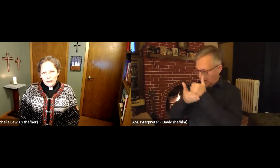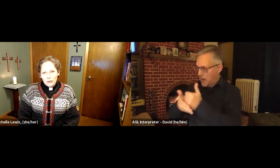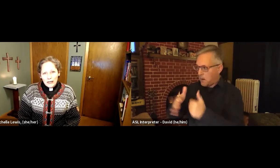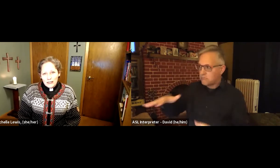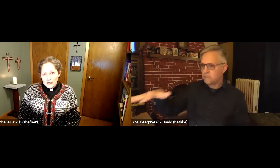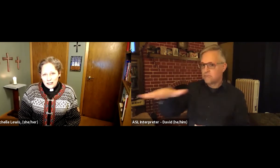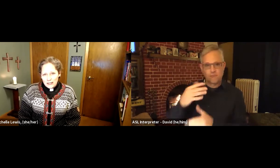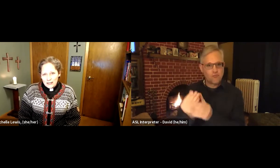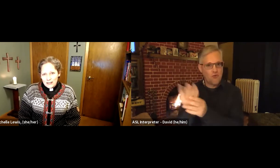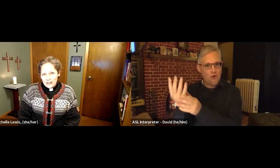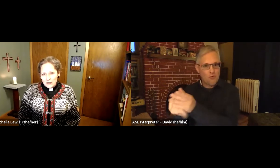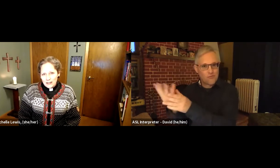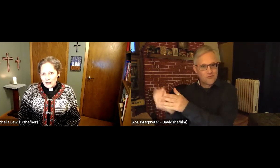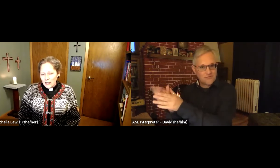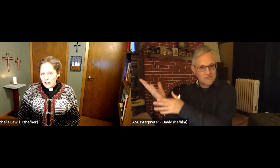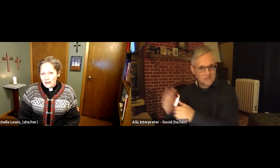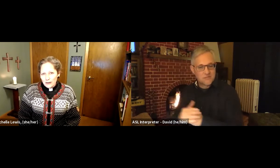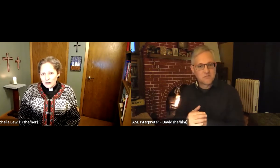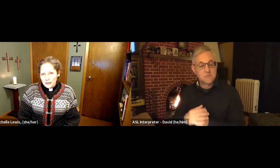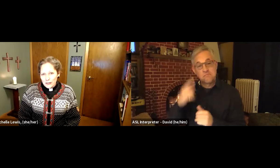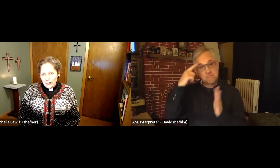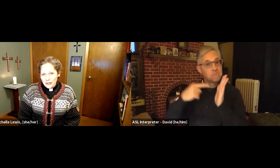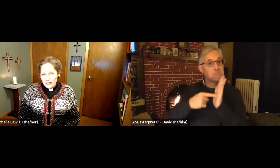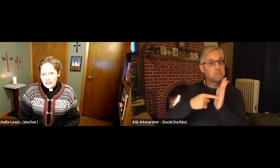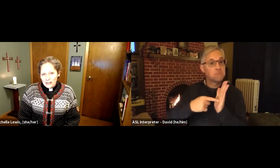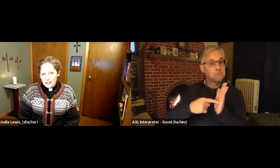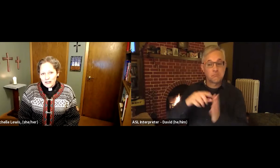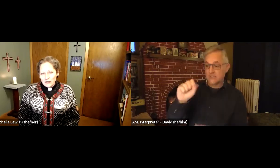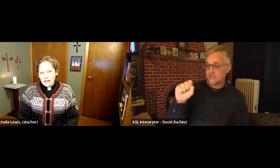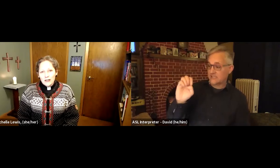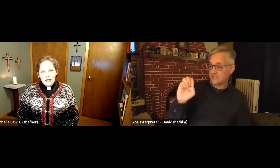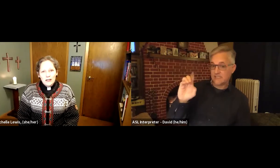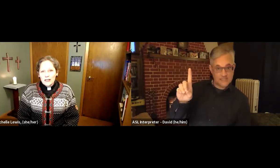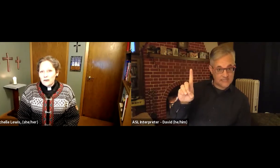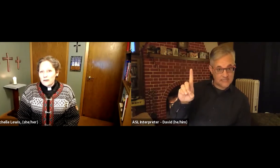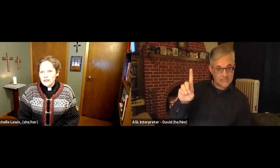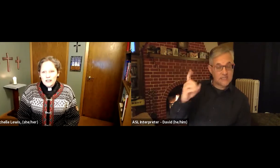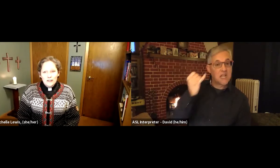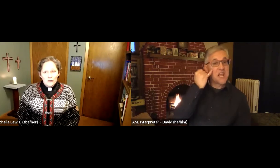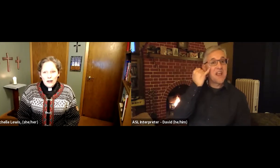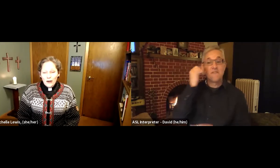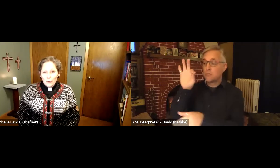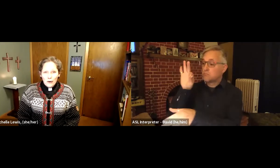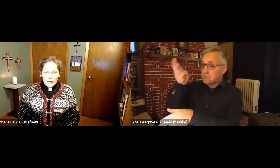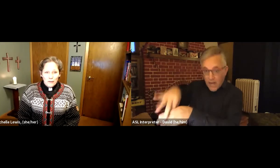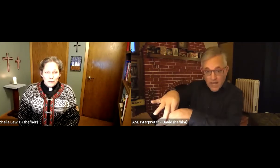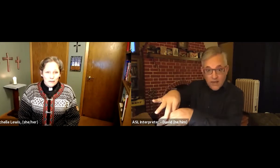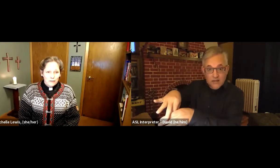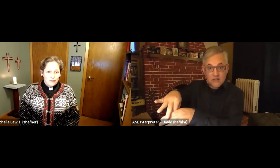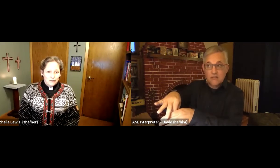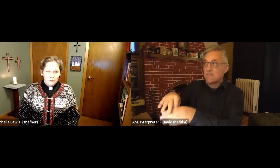If you plant seeds and there is no darkness, those seeds do not grow.